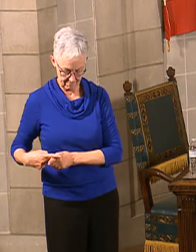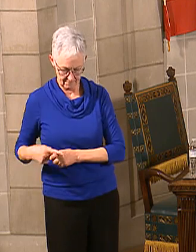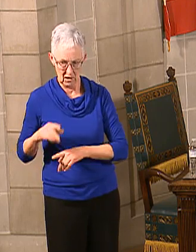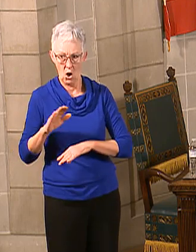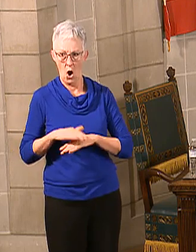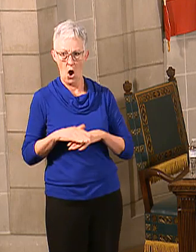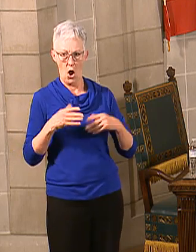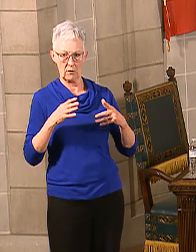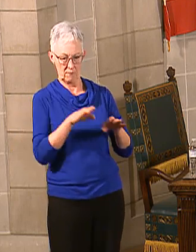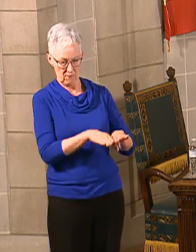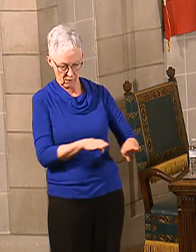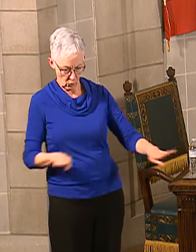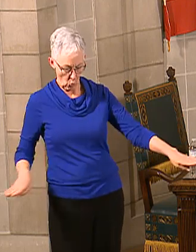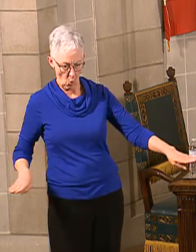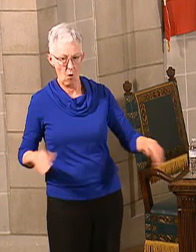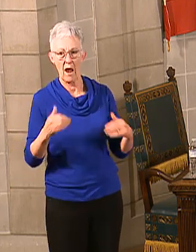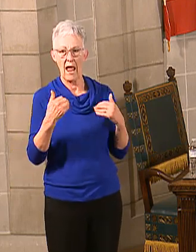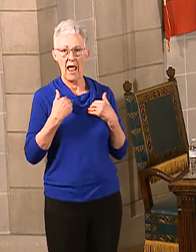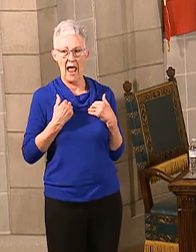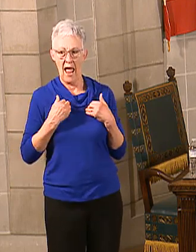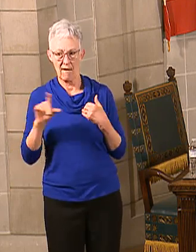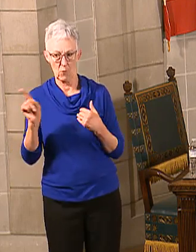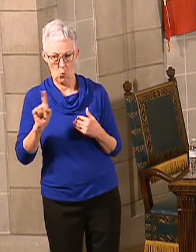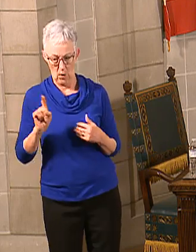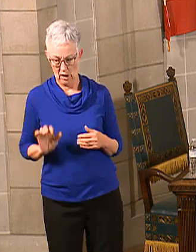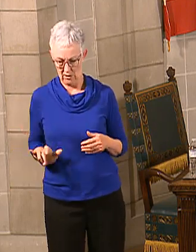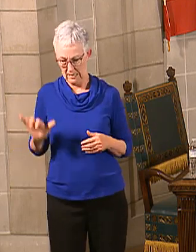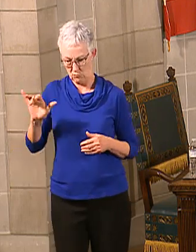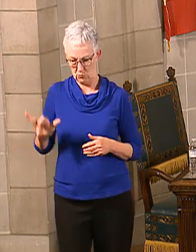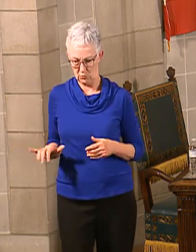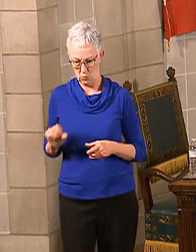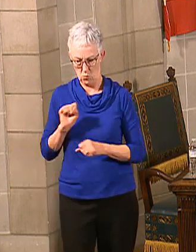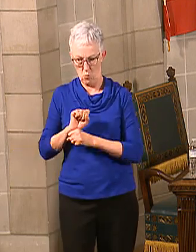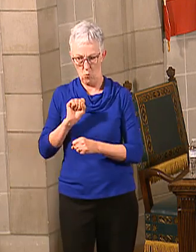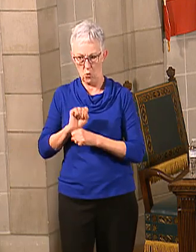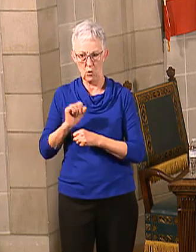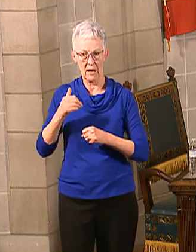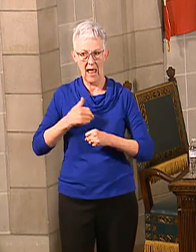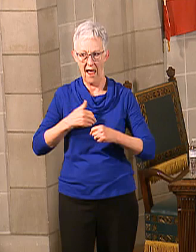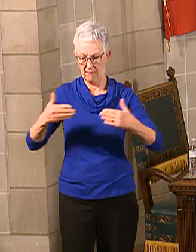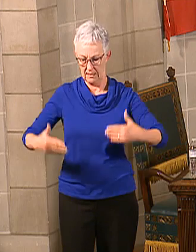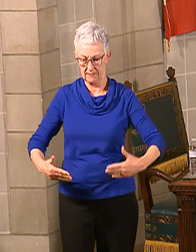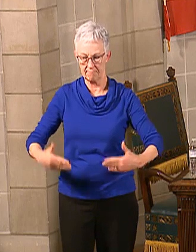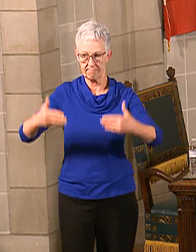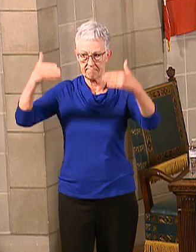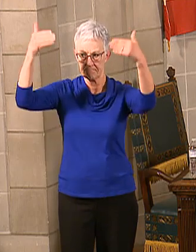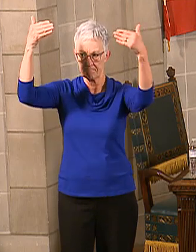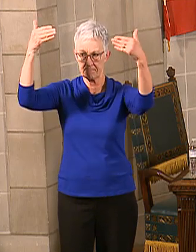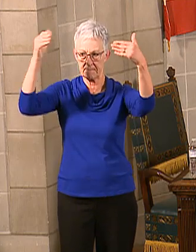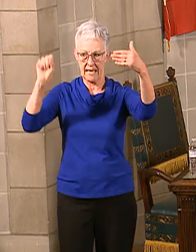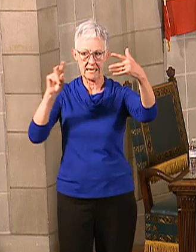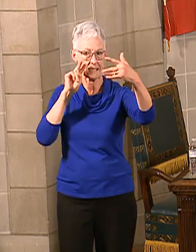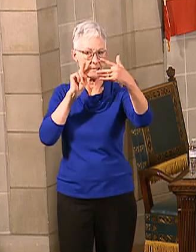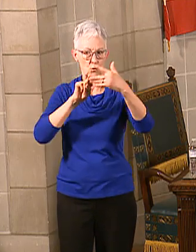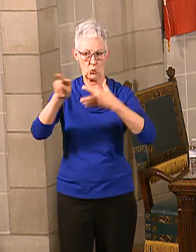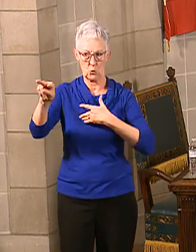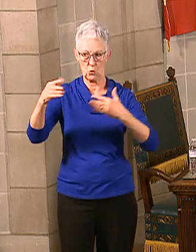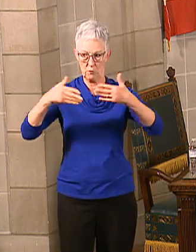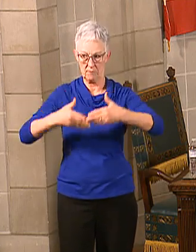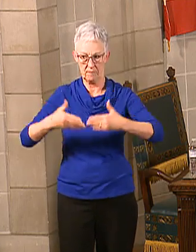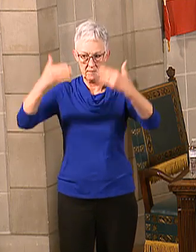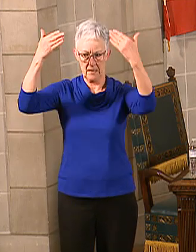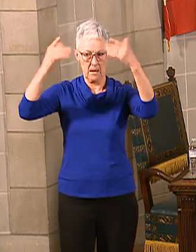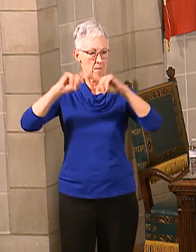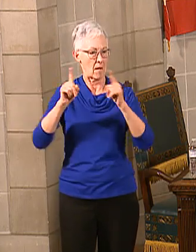at the cash register so that even in those situations where you have to be within 6 foot, you are